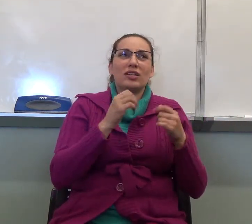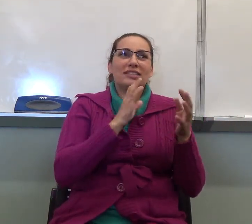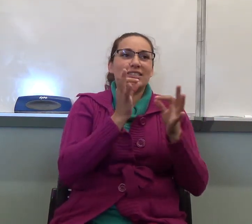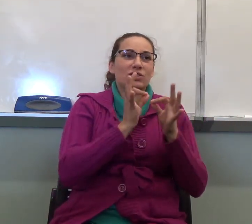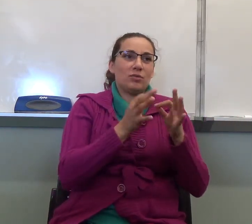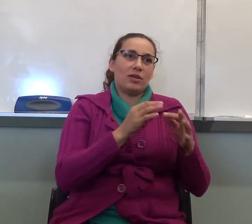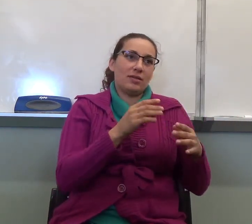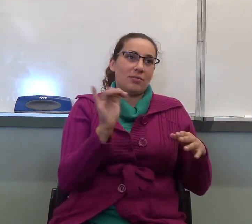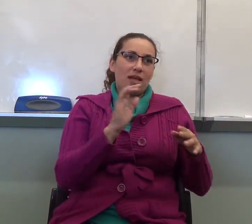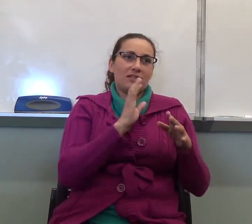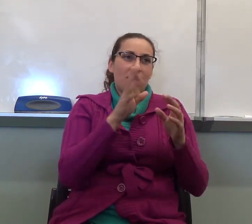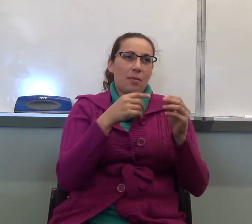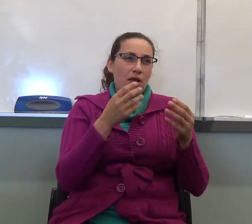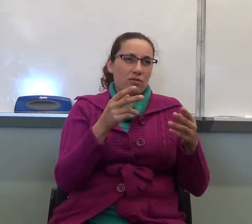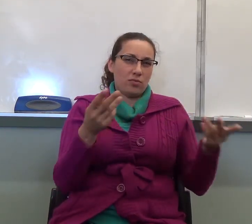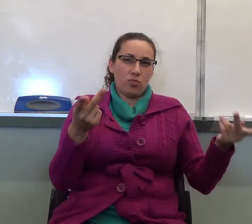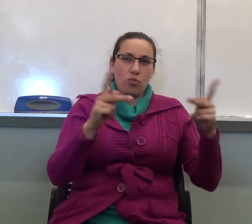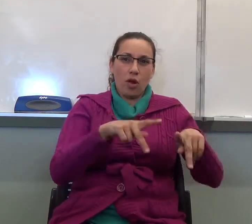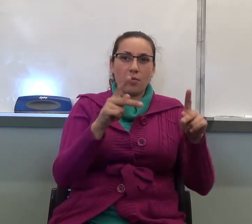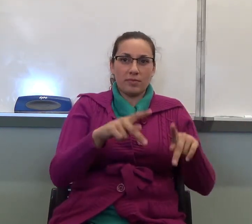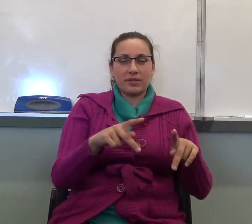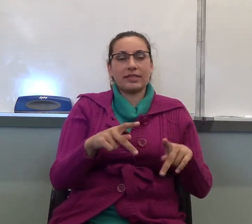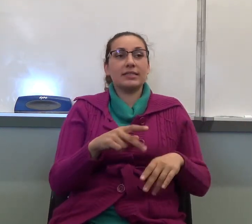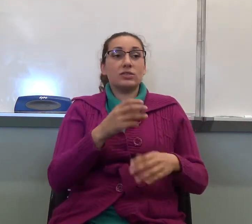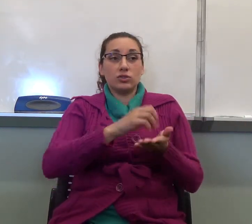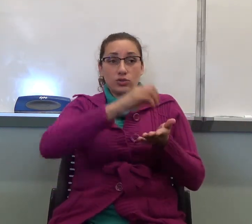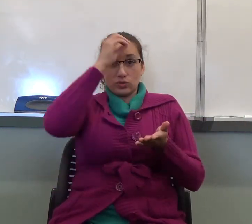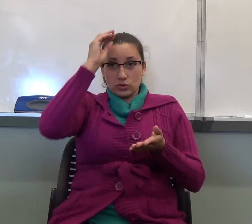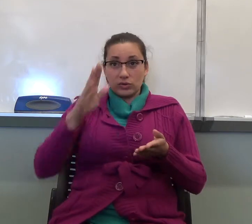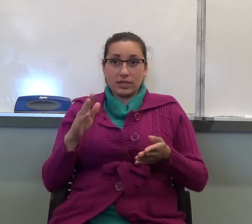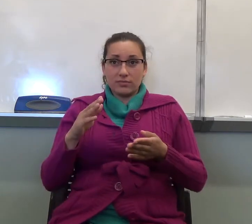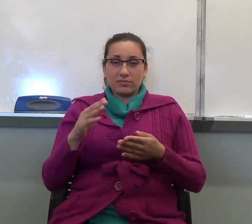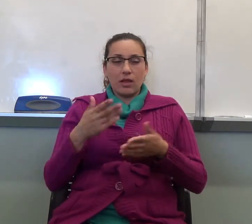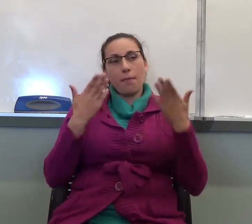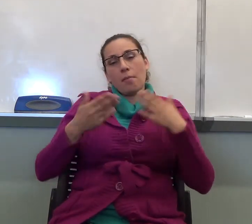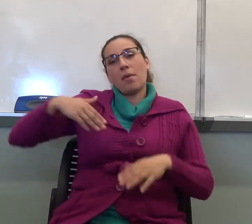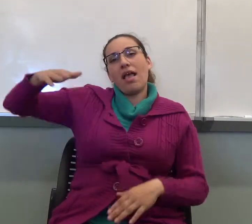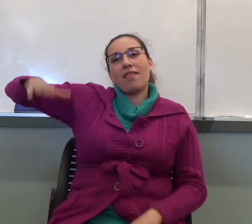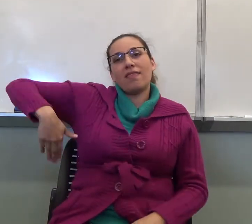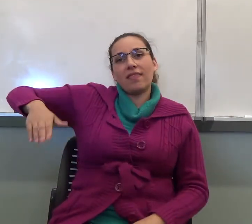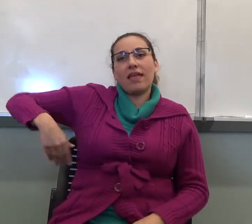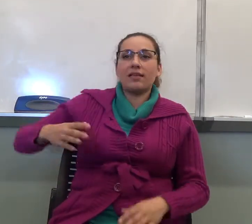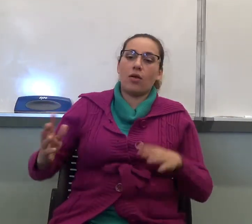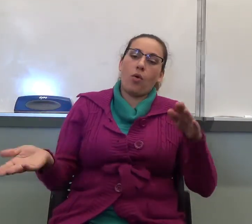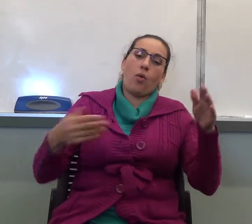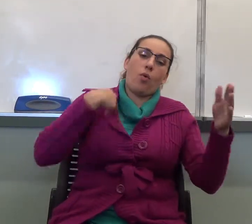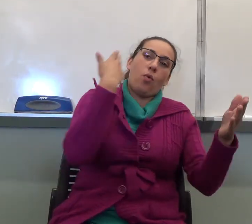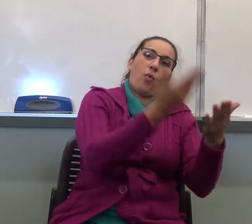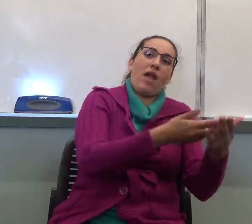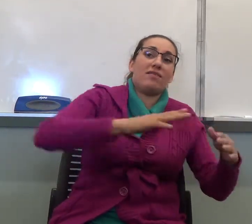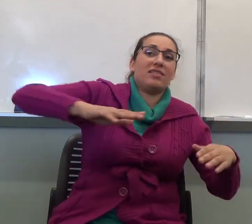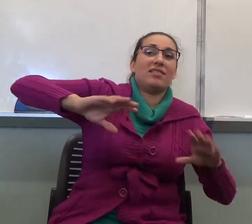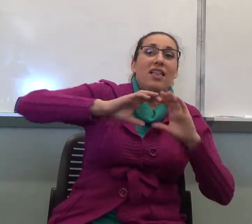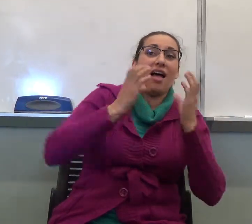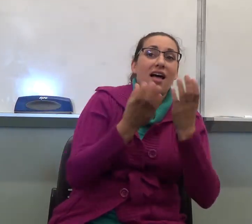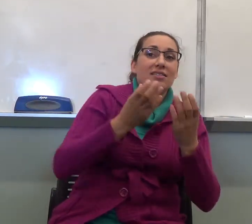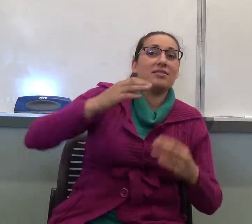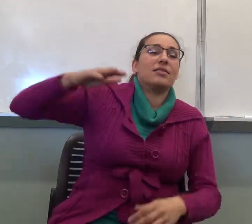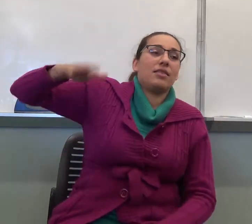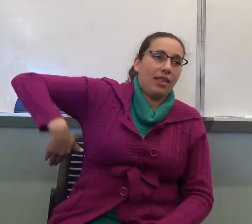so in order to do this one, we have to find out how many students are in the sample space, huh? And that gives